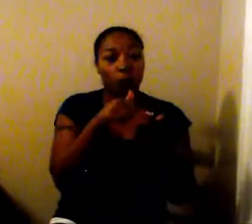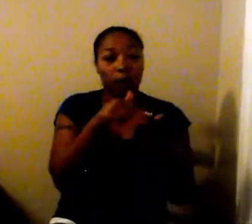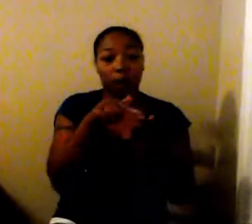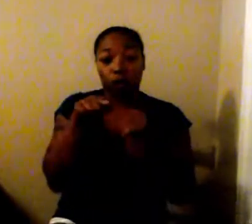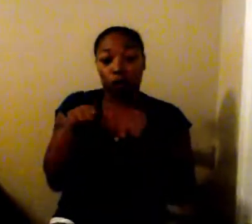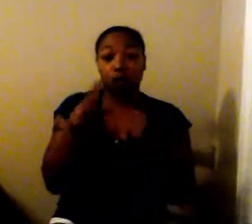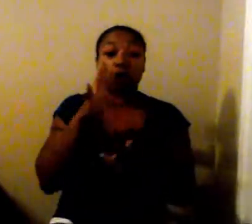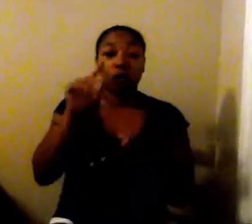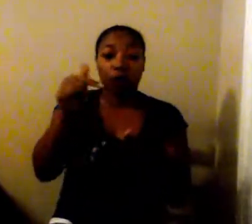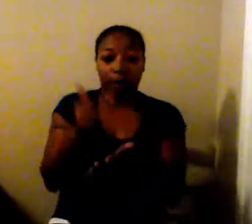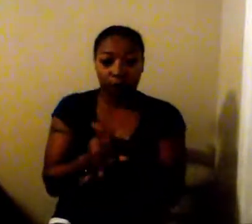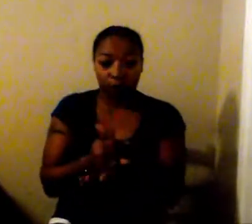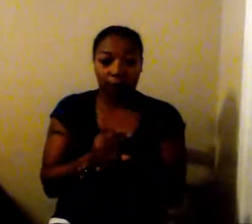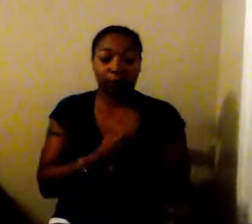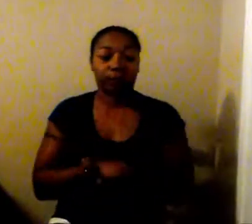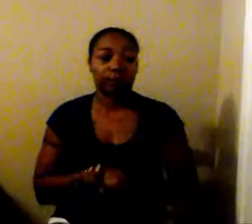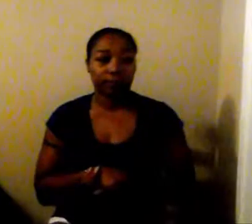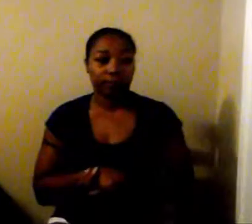when you will graduate.